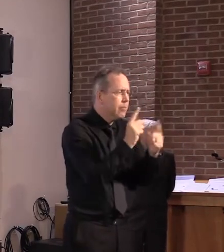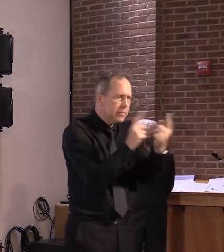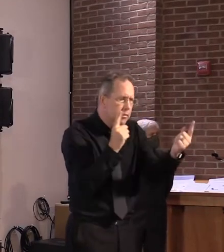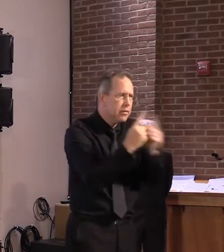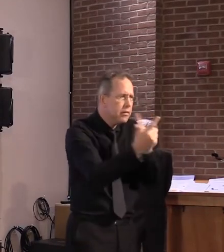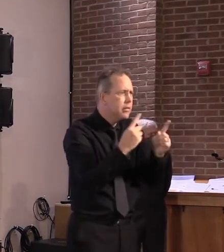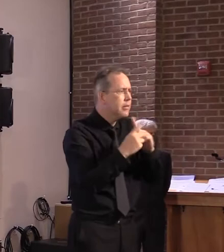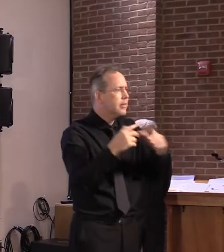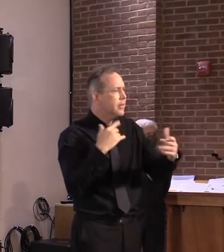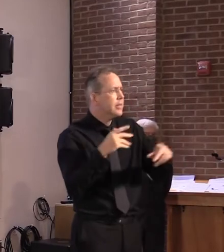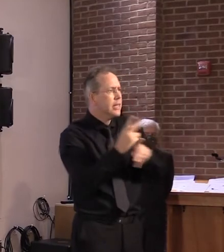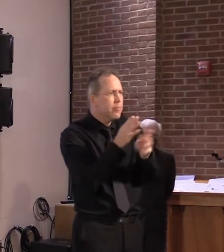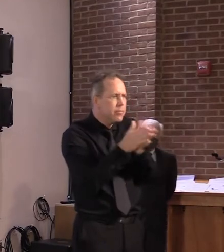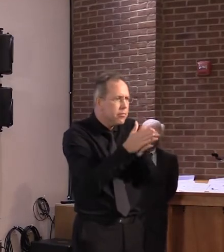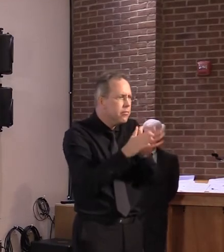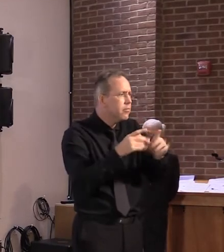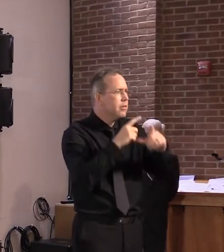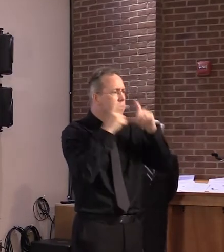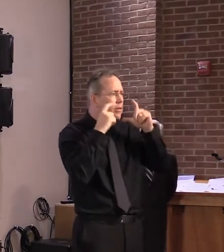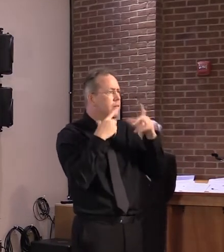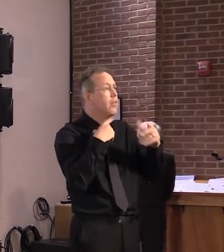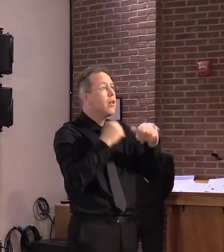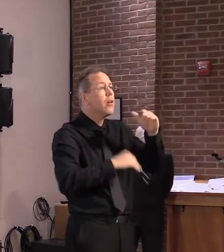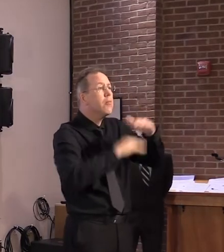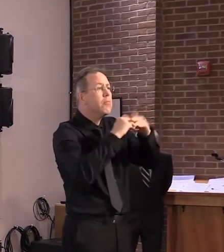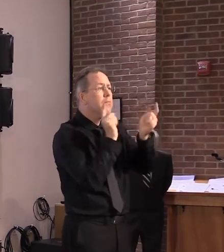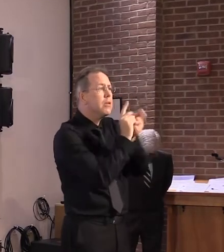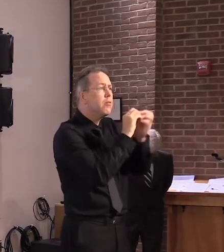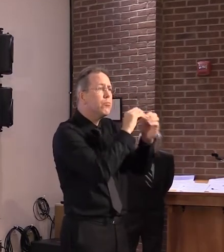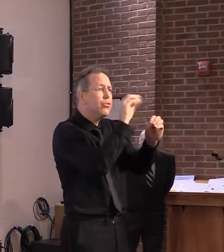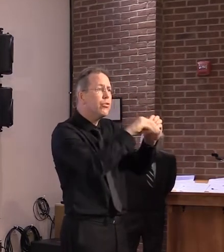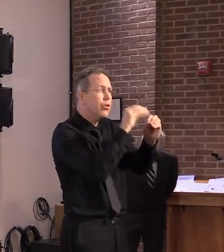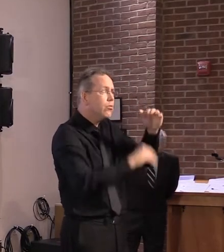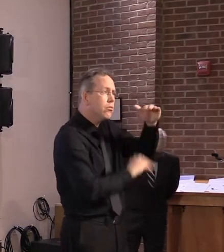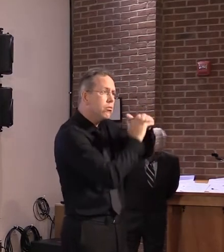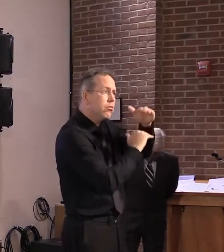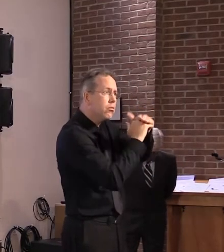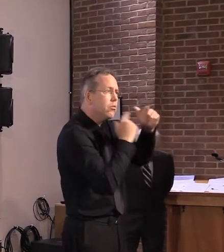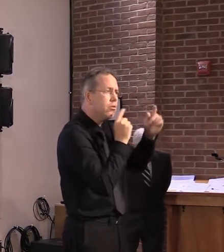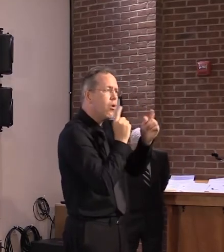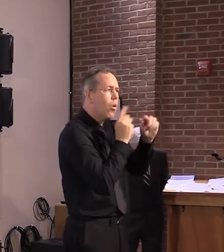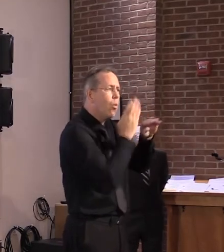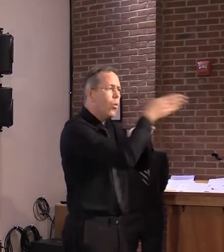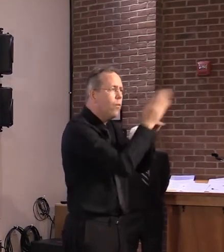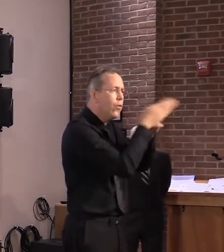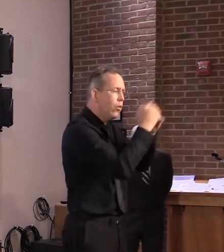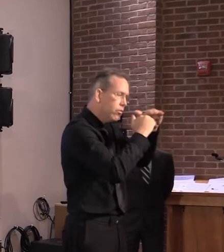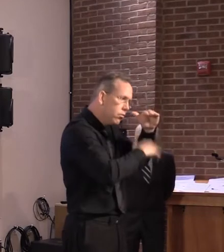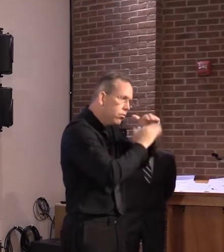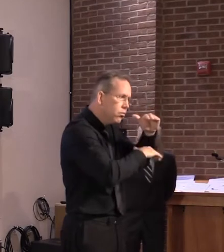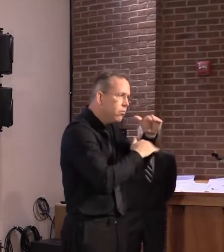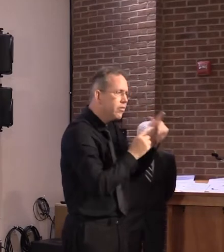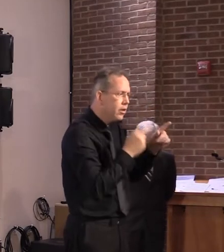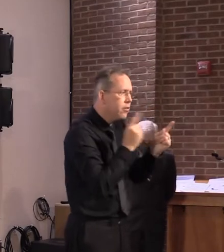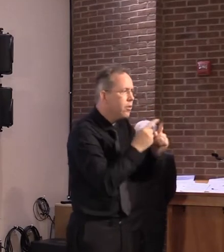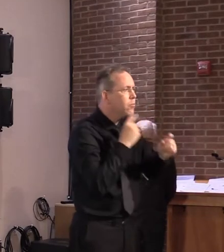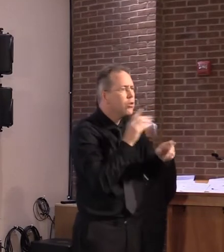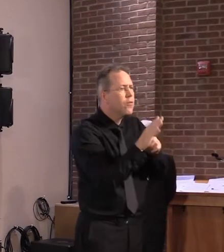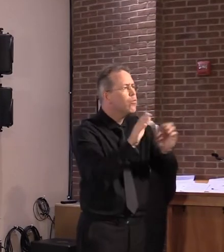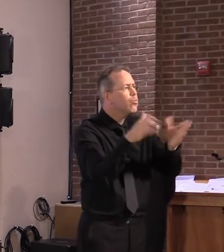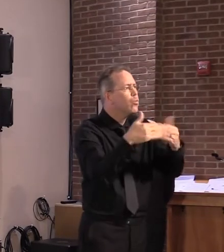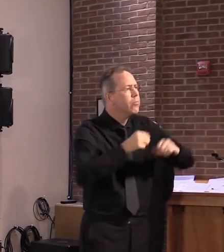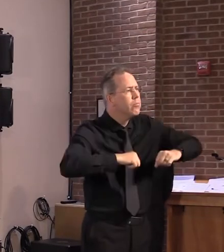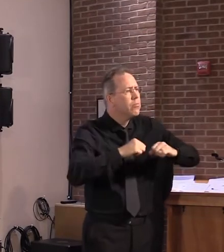capacity, making sure that an individual has the opportunity to be distanced in the appropriate way, et cetera.